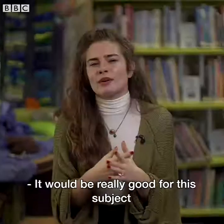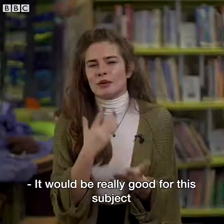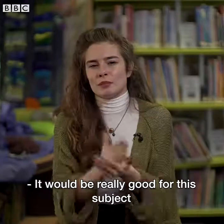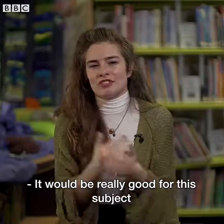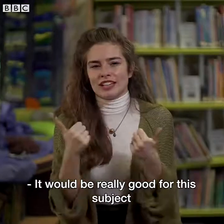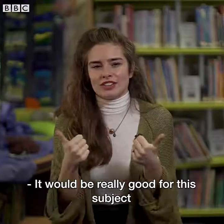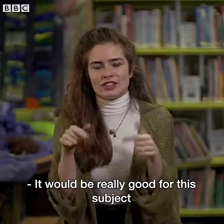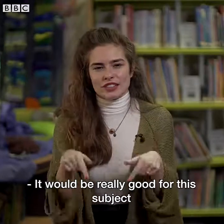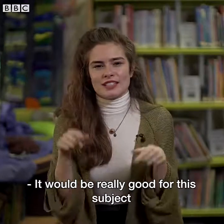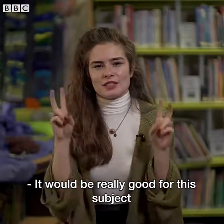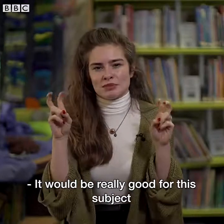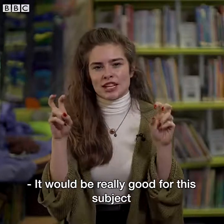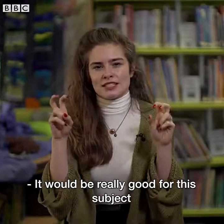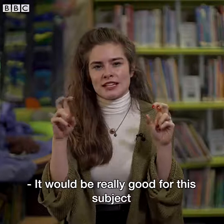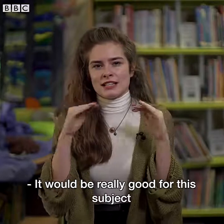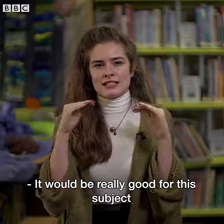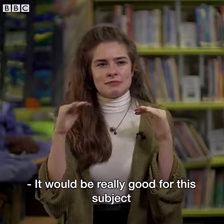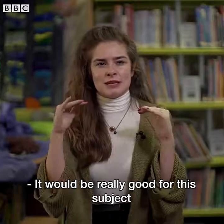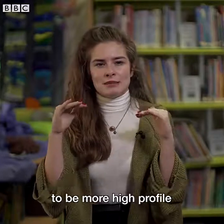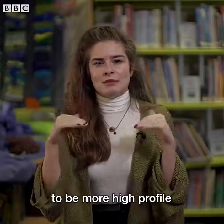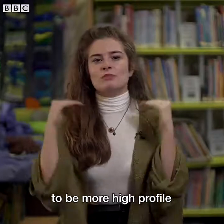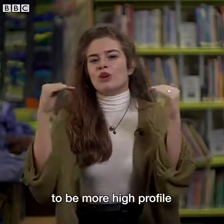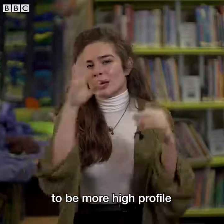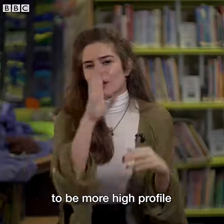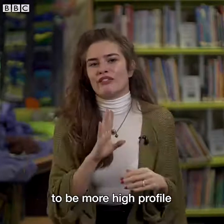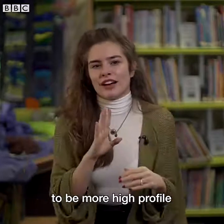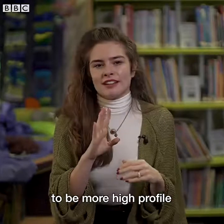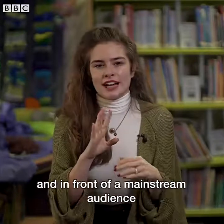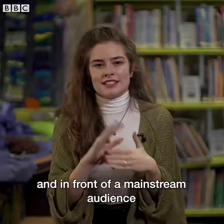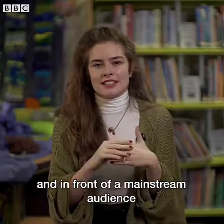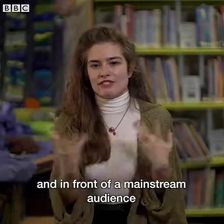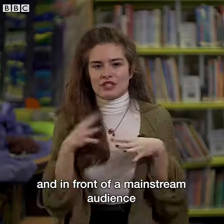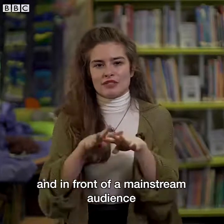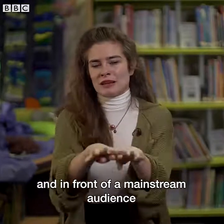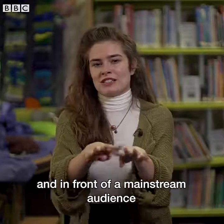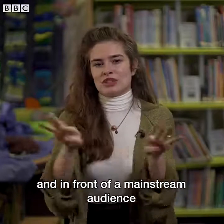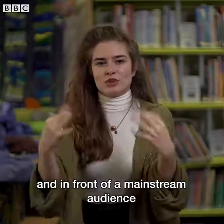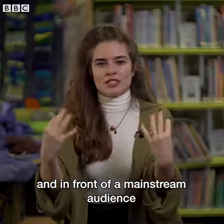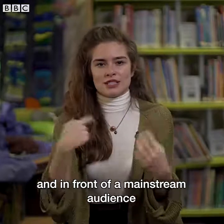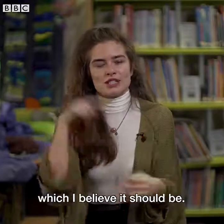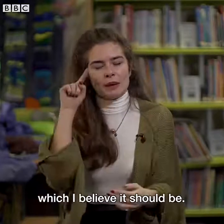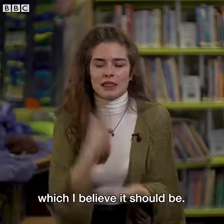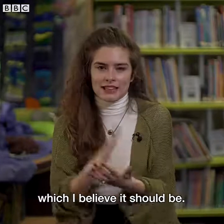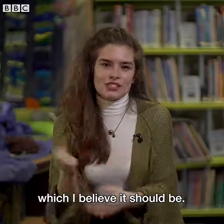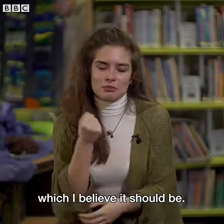It would be really good for this subject to be more high profile and in front of a mainstream audience, which I believe it should be.